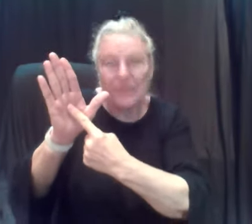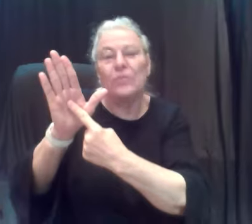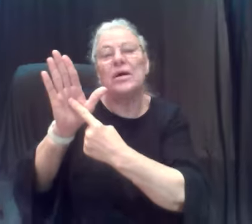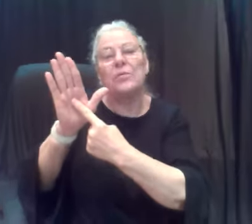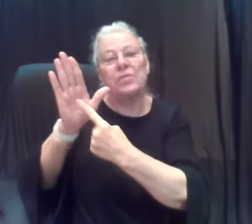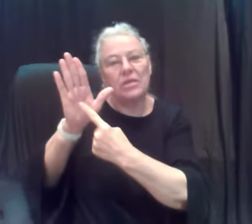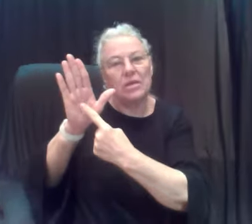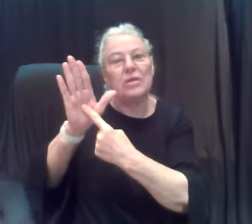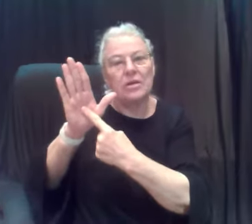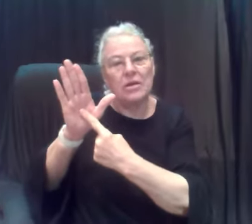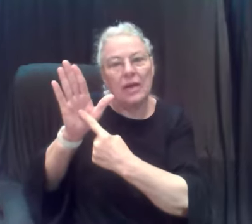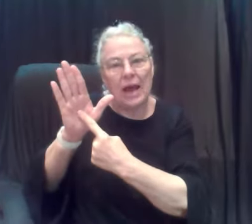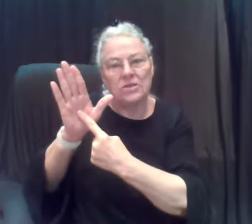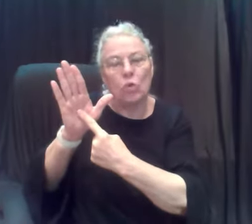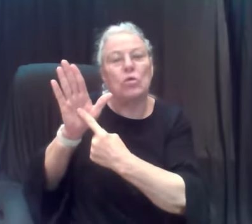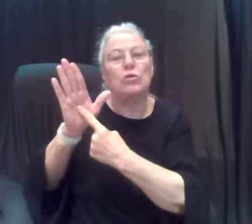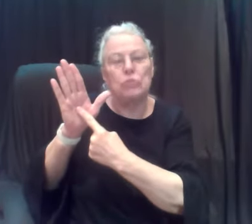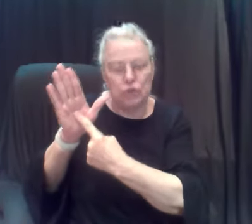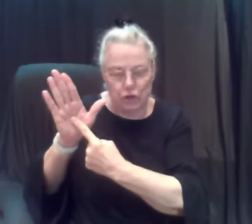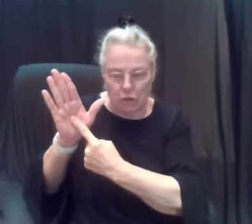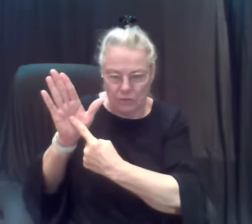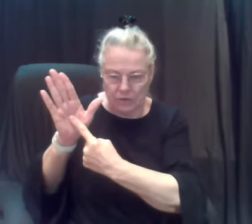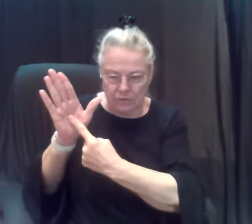Well, lights or who shows